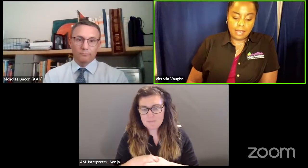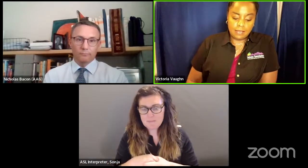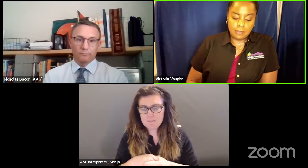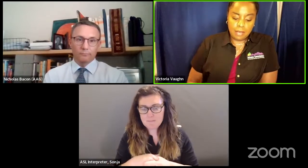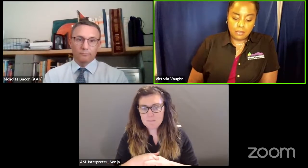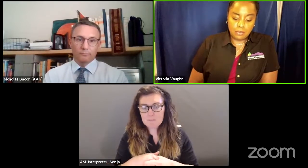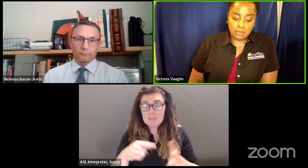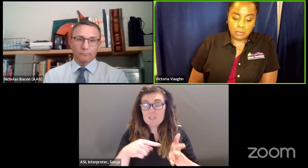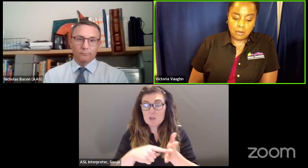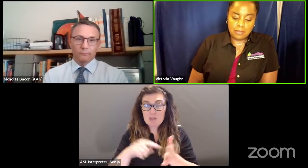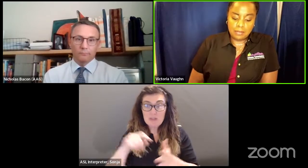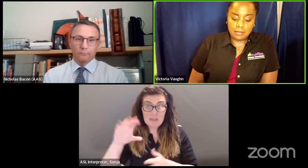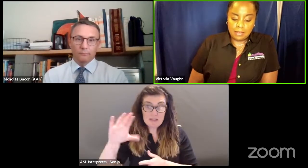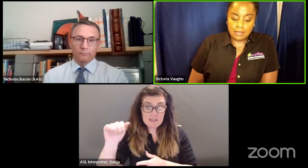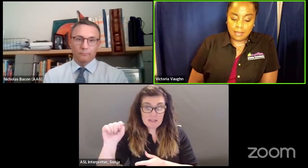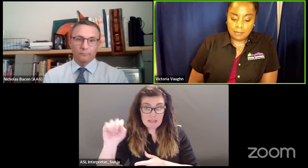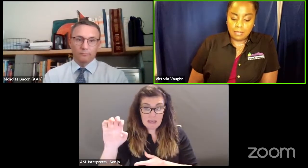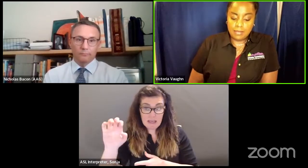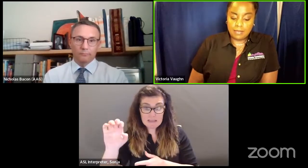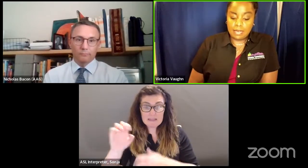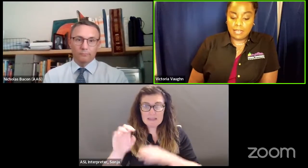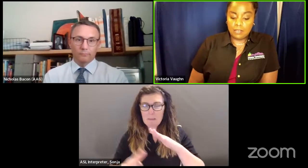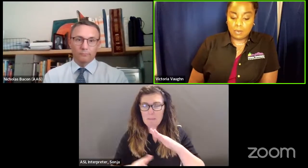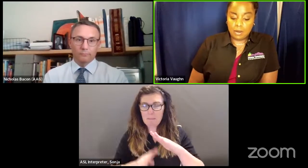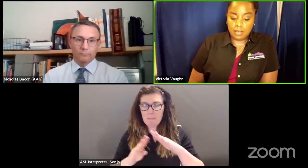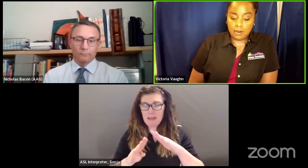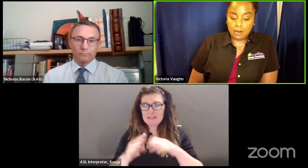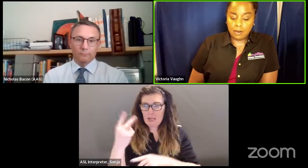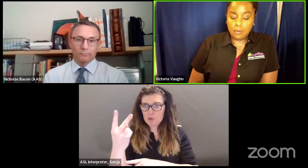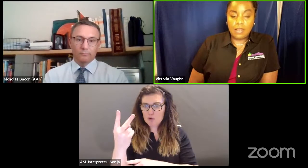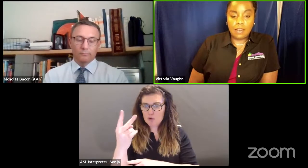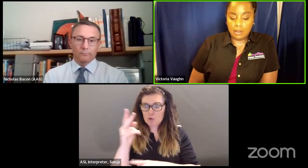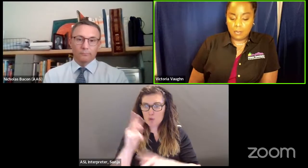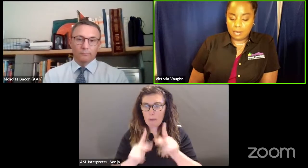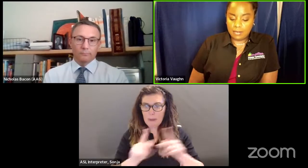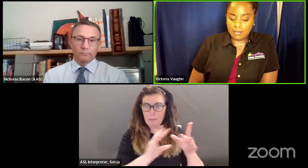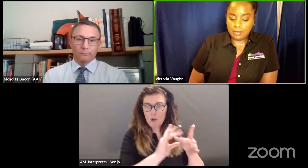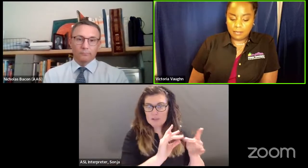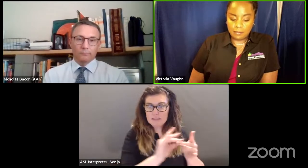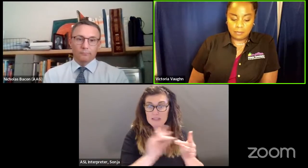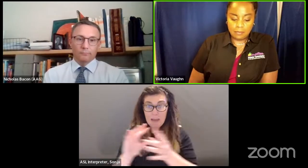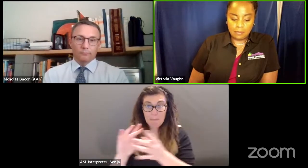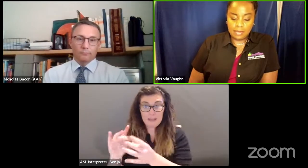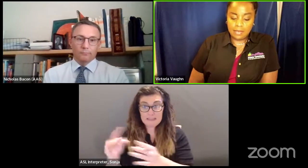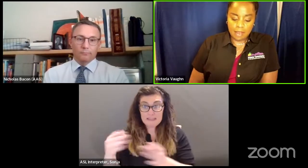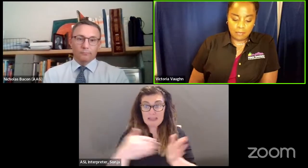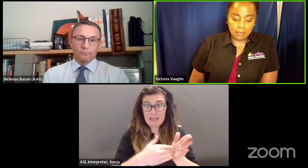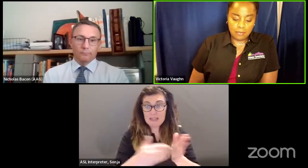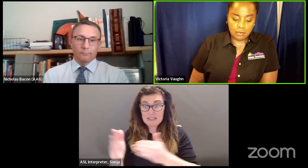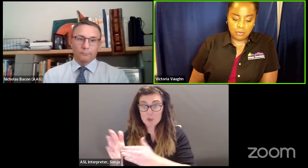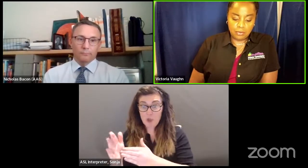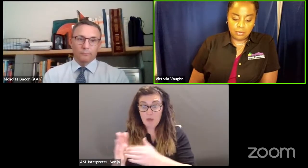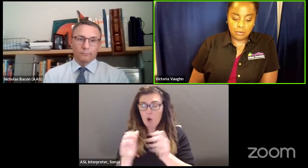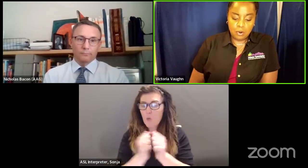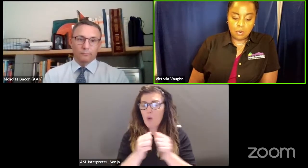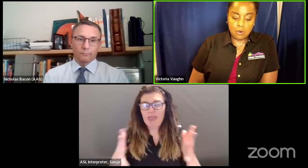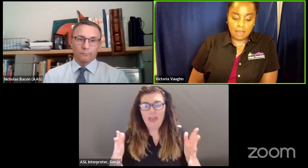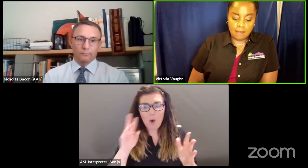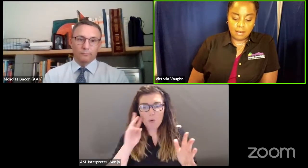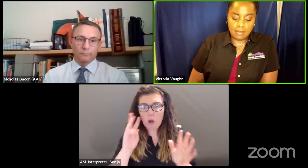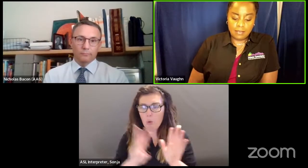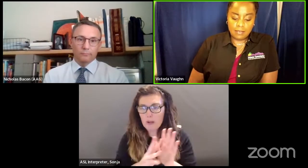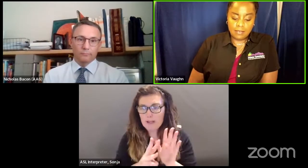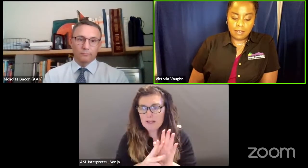This case is based on two persons' statements against one another without any witnesses, aside from the students,